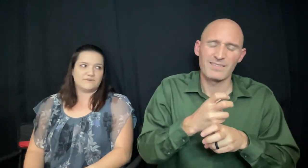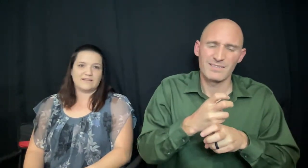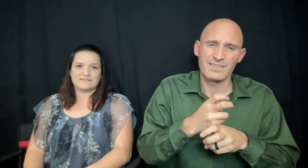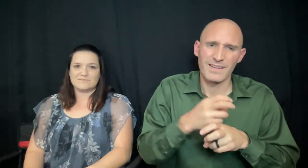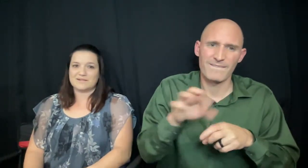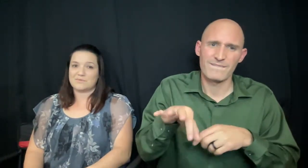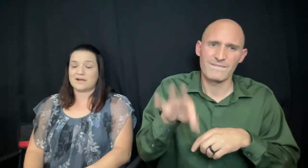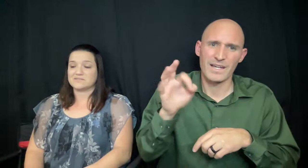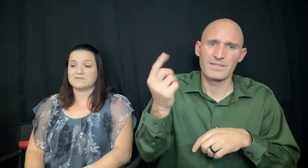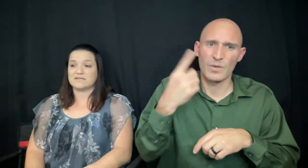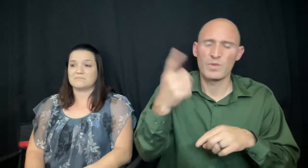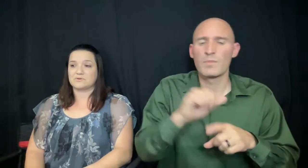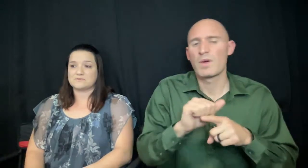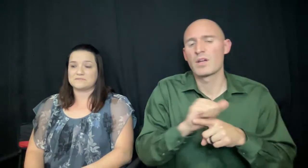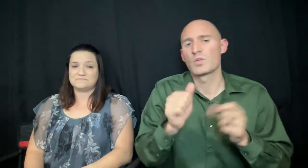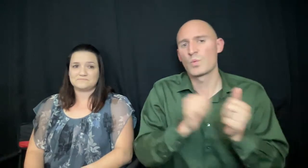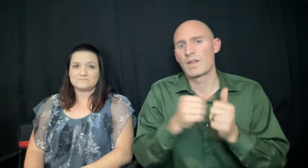find somebody to practice with in person.